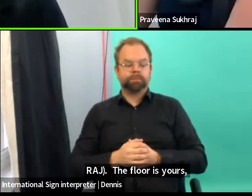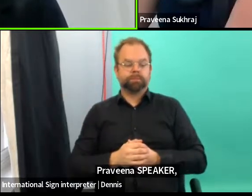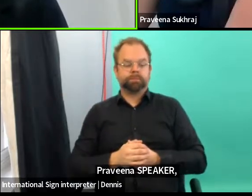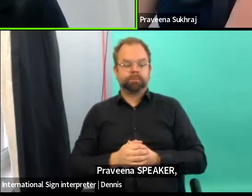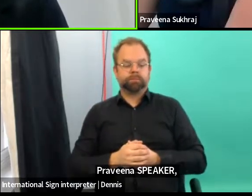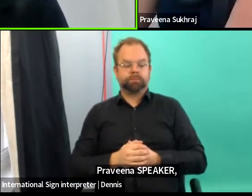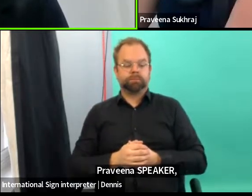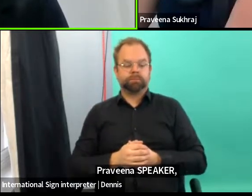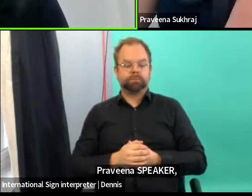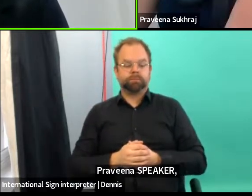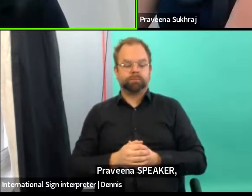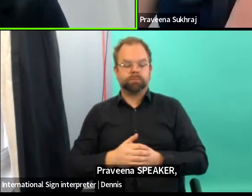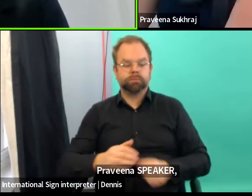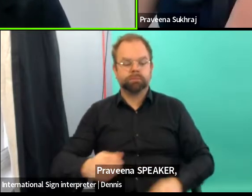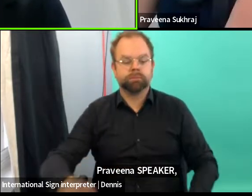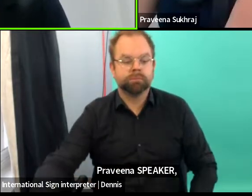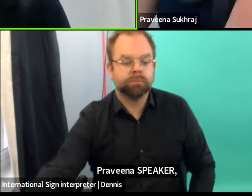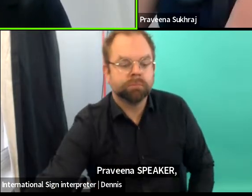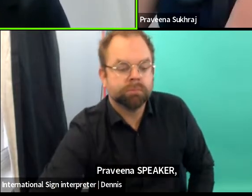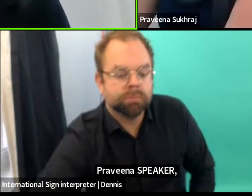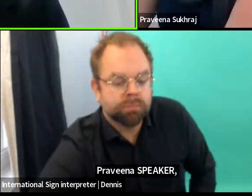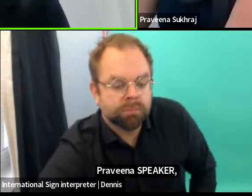Warm greetings. Thank you, Louise.